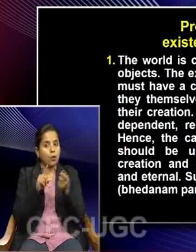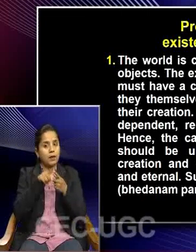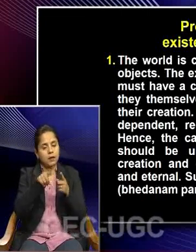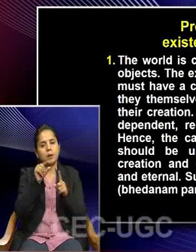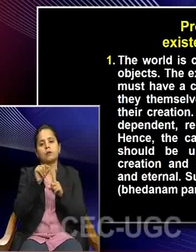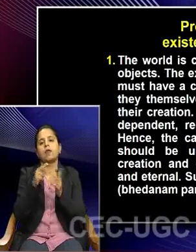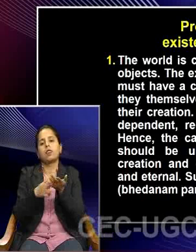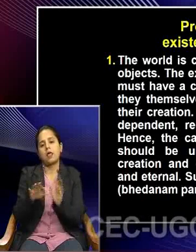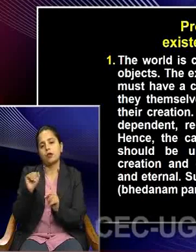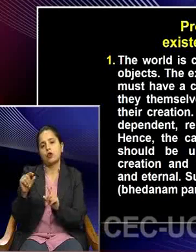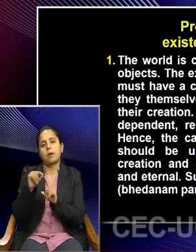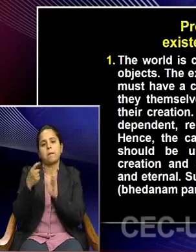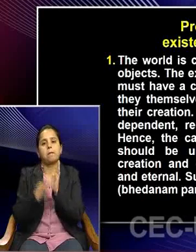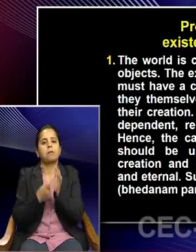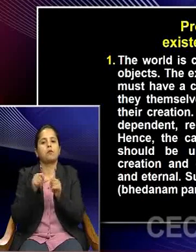Prakriti.